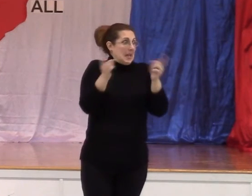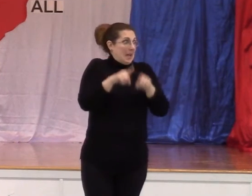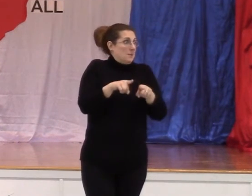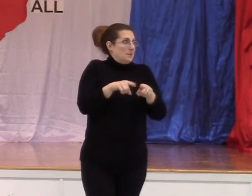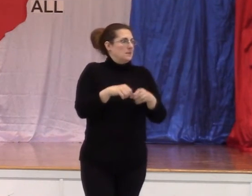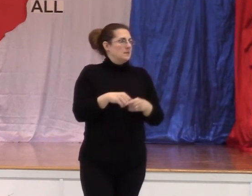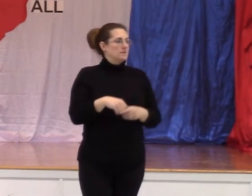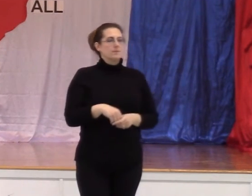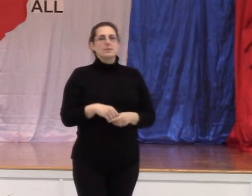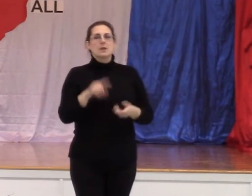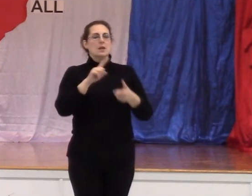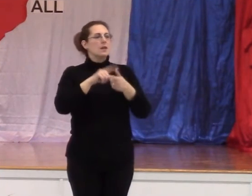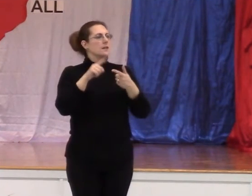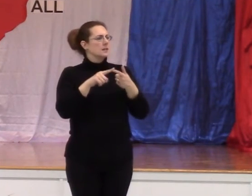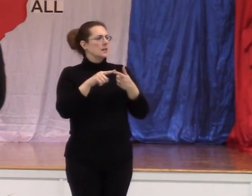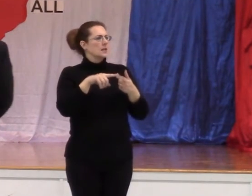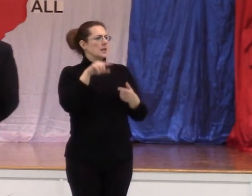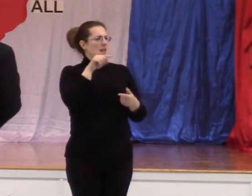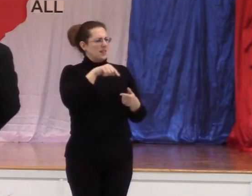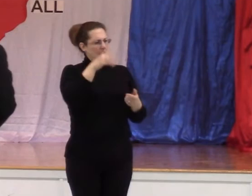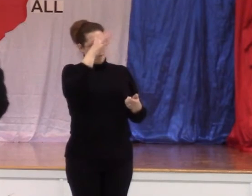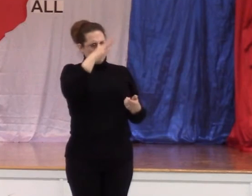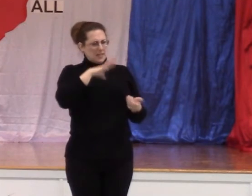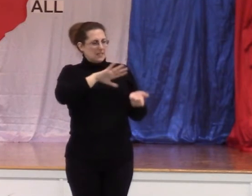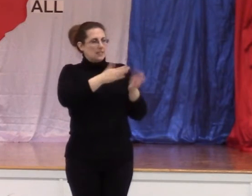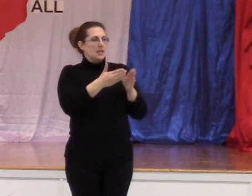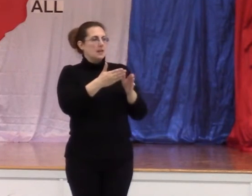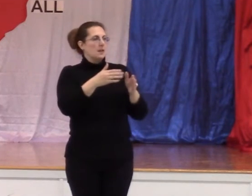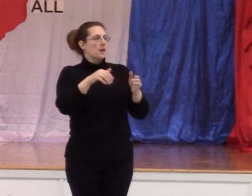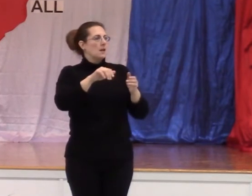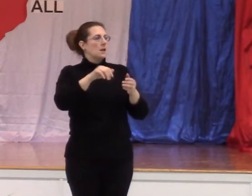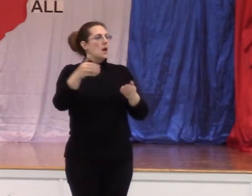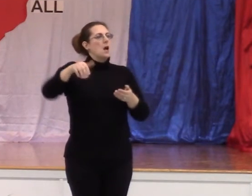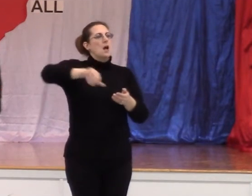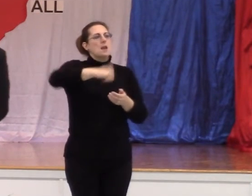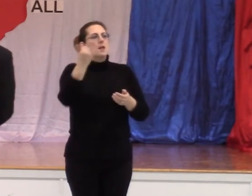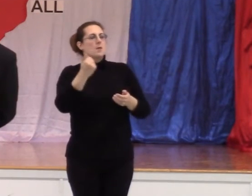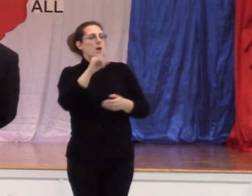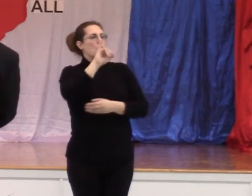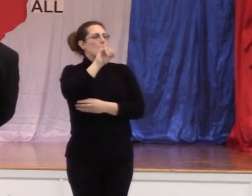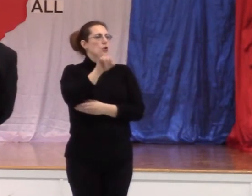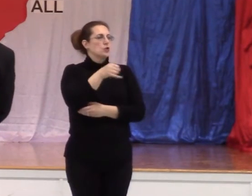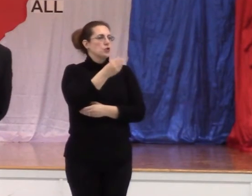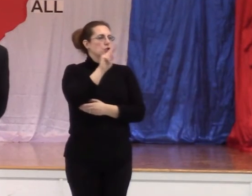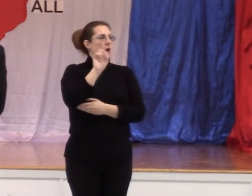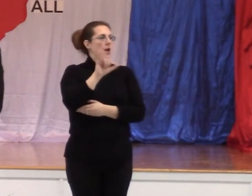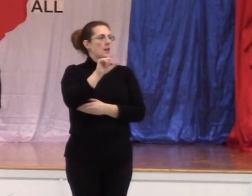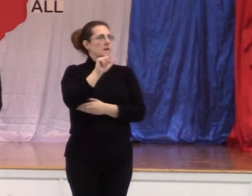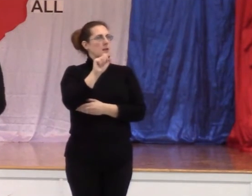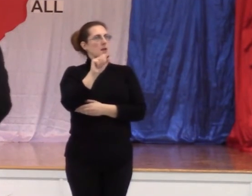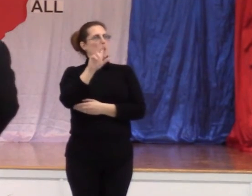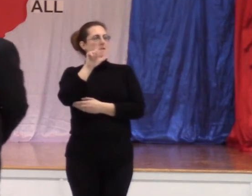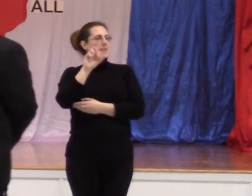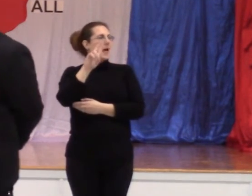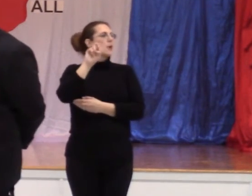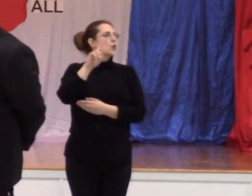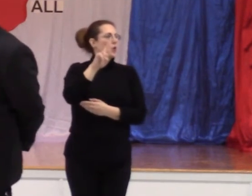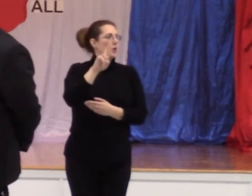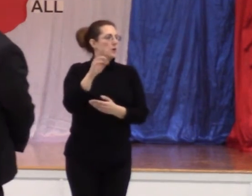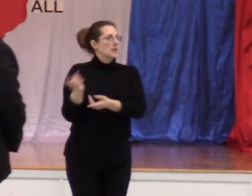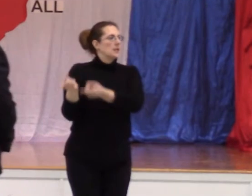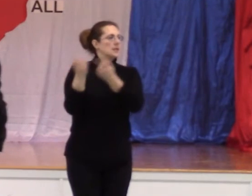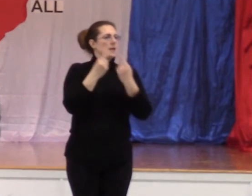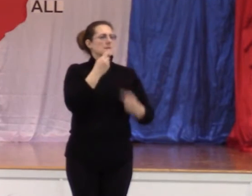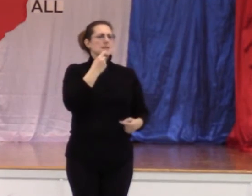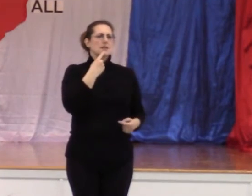Right? So then out of this guy's death comes a guy named John of Leiden. And he is the one who comes forward